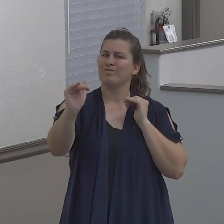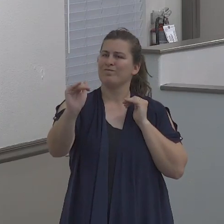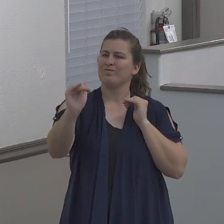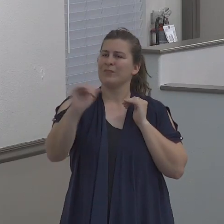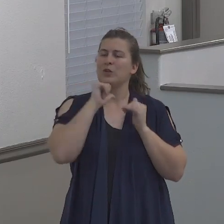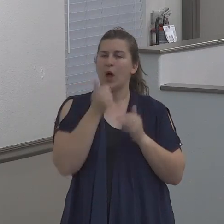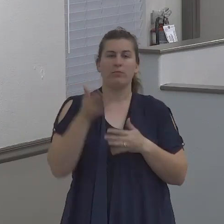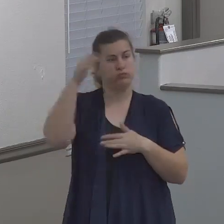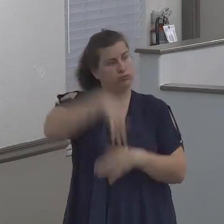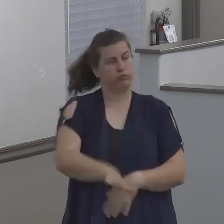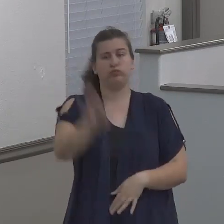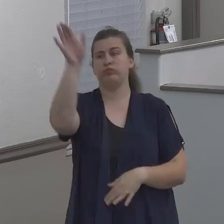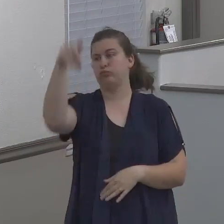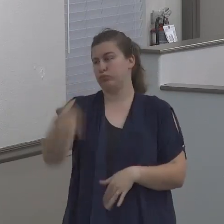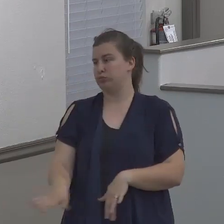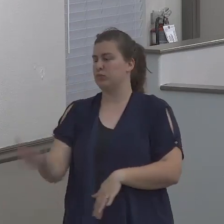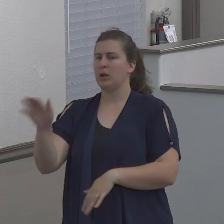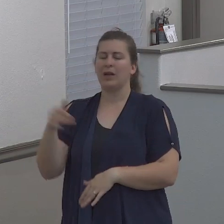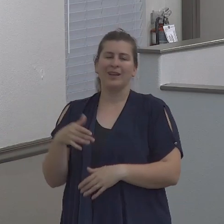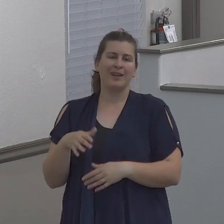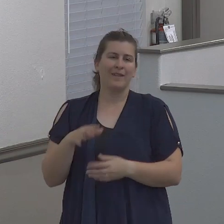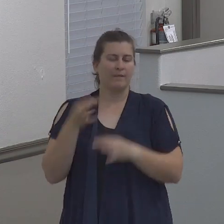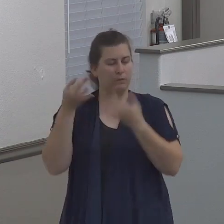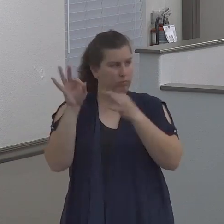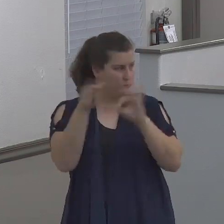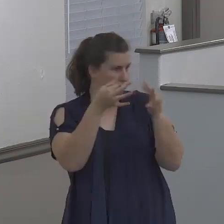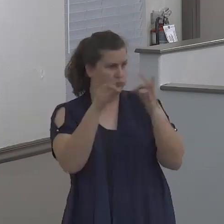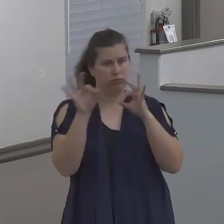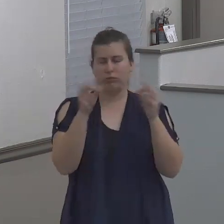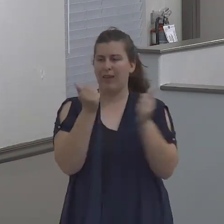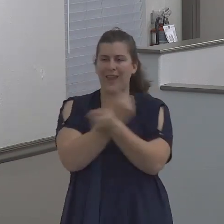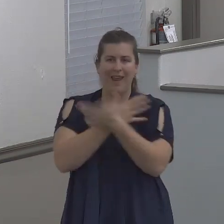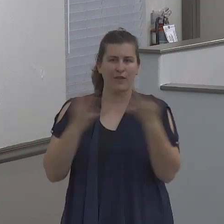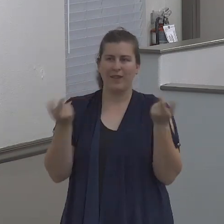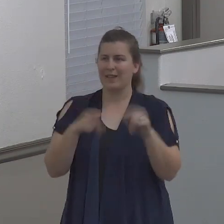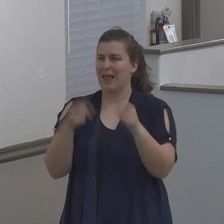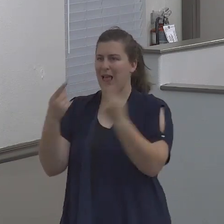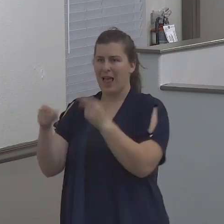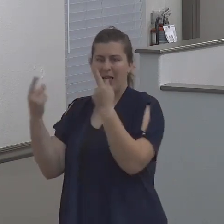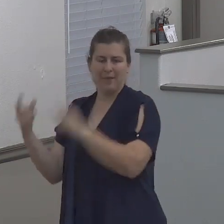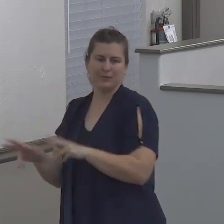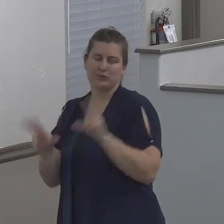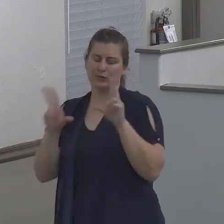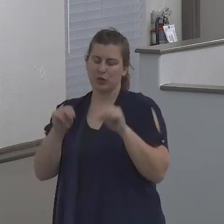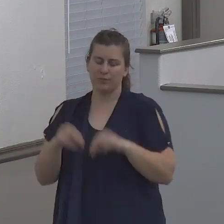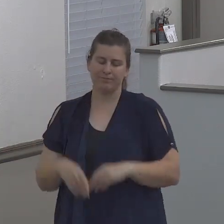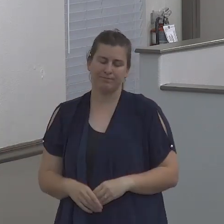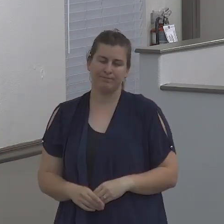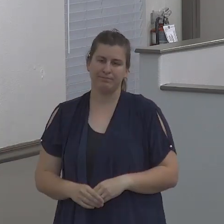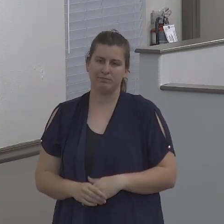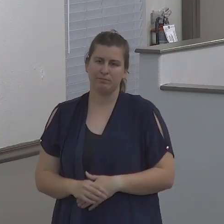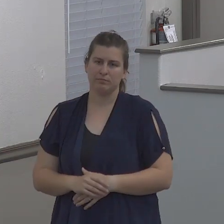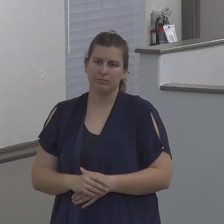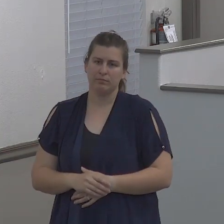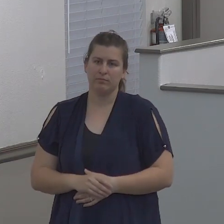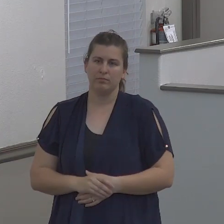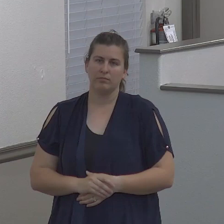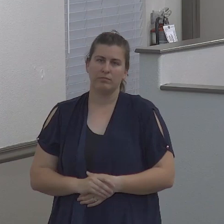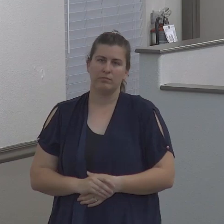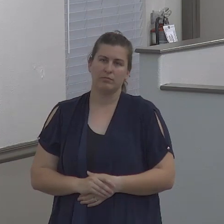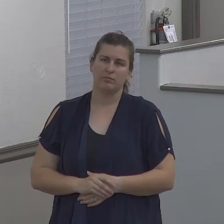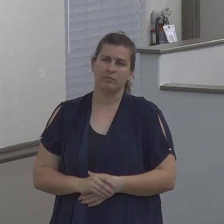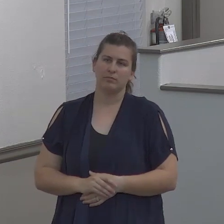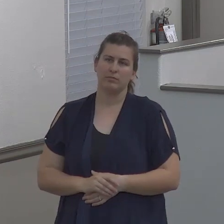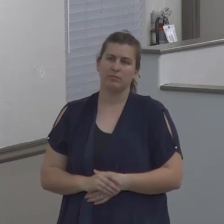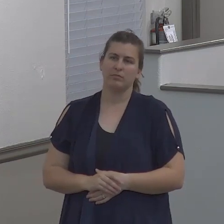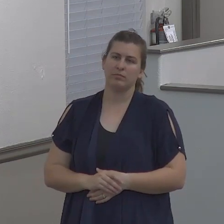are settled. In other words, you're not tossed to and fro by every single trend and garbage that comes down